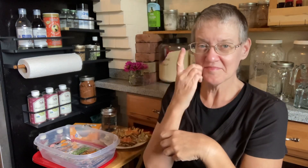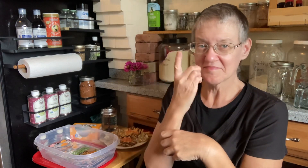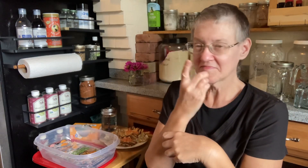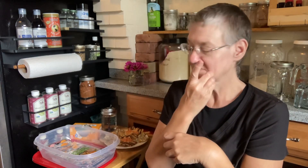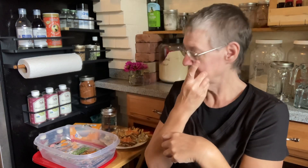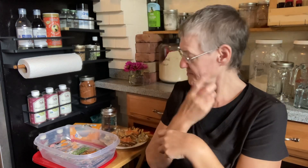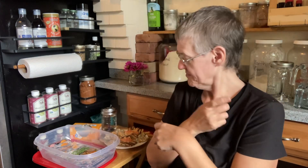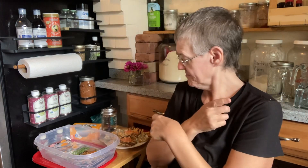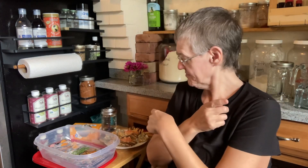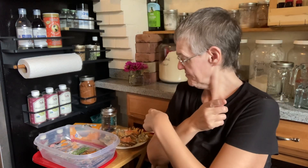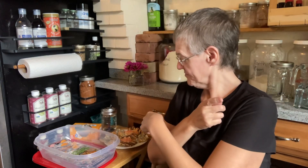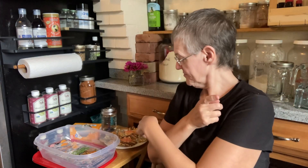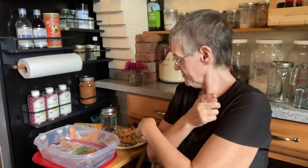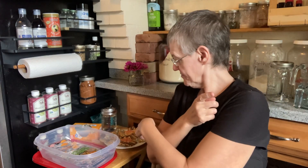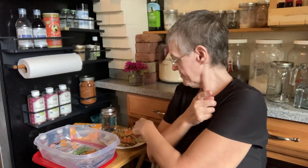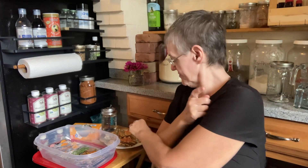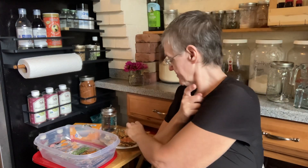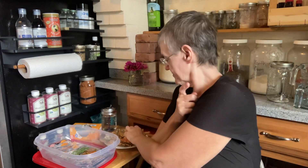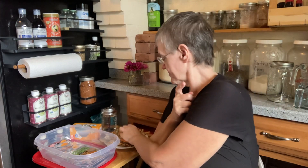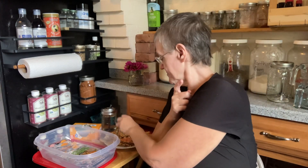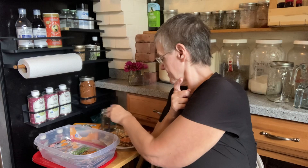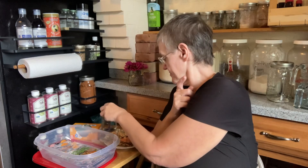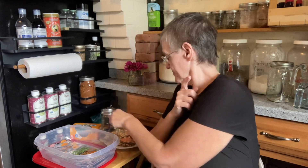Let's put them in the treat bag for Dale.